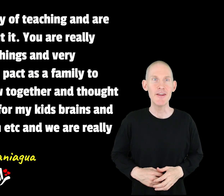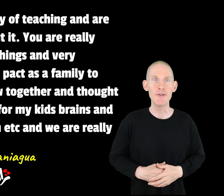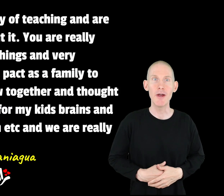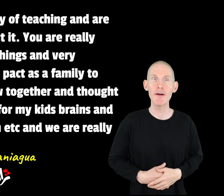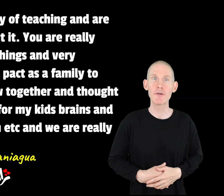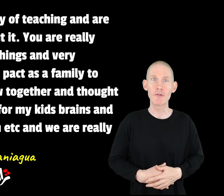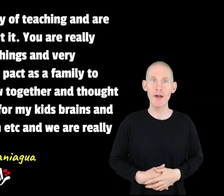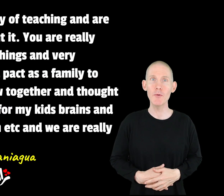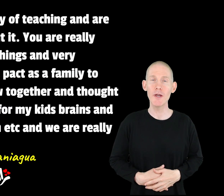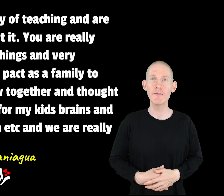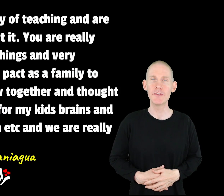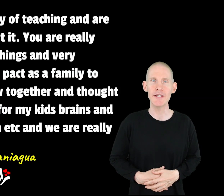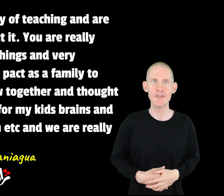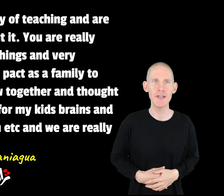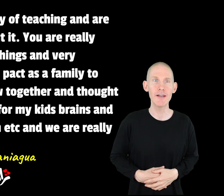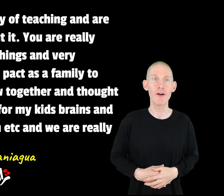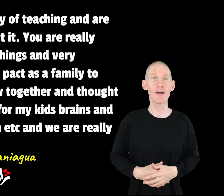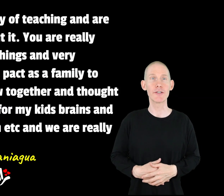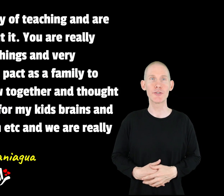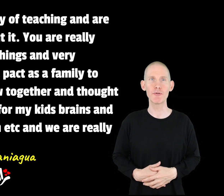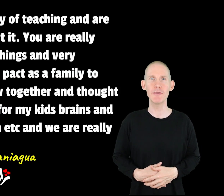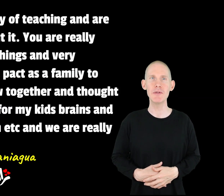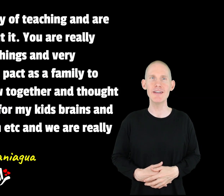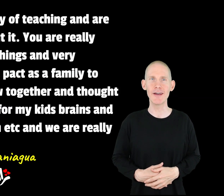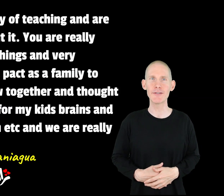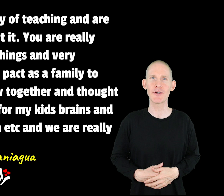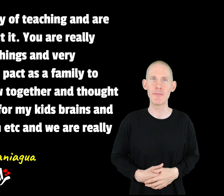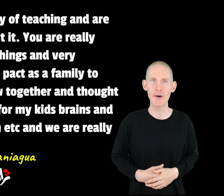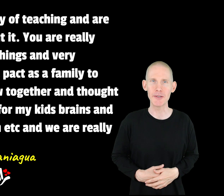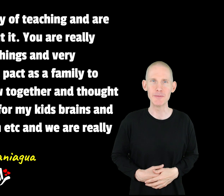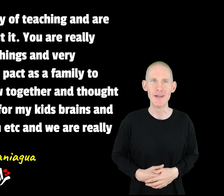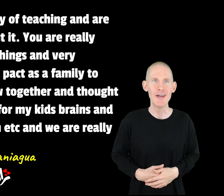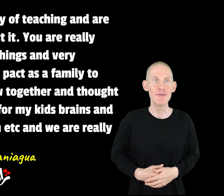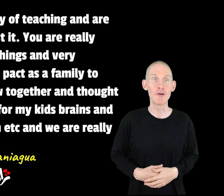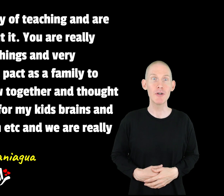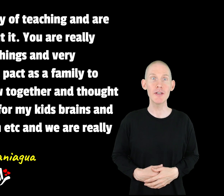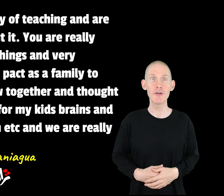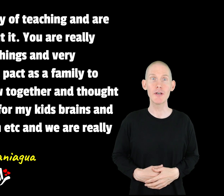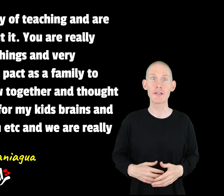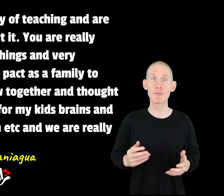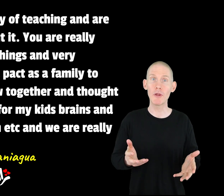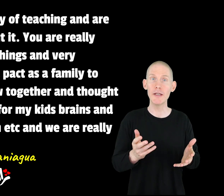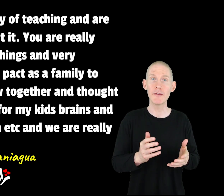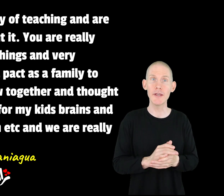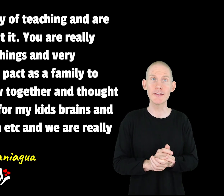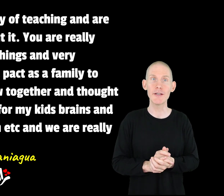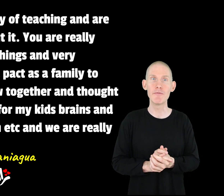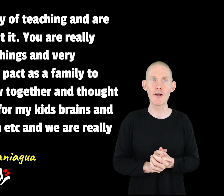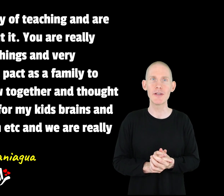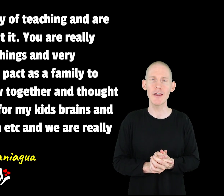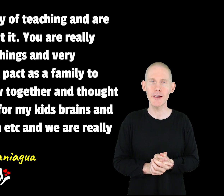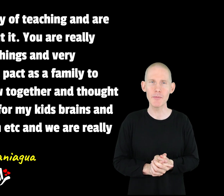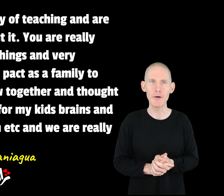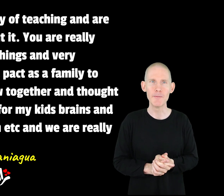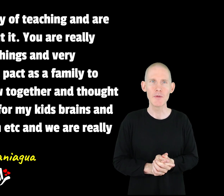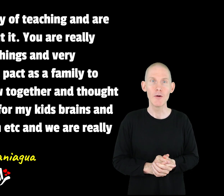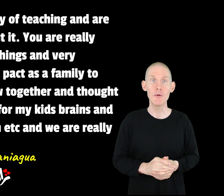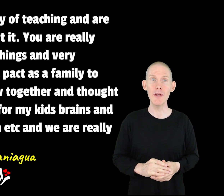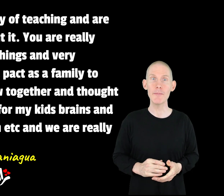You have a great way of teaching and are extremely nice about it. You're really good at explaining things and very likable. We made a